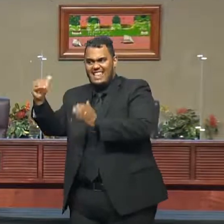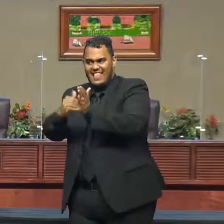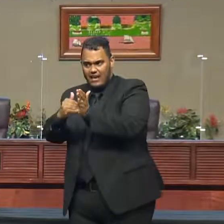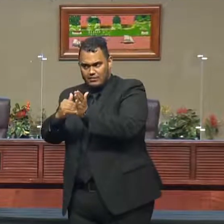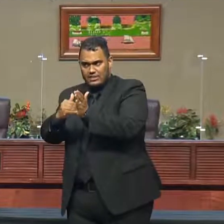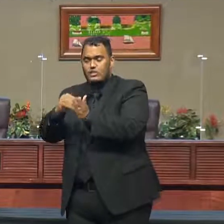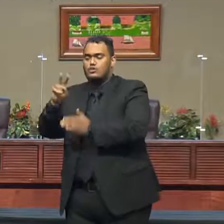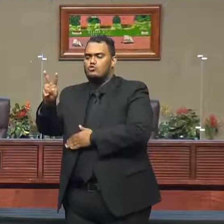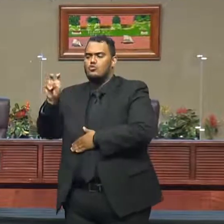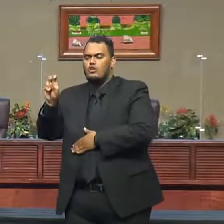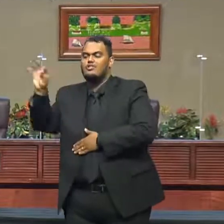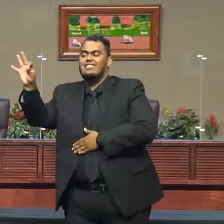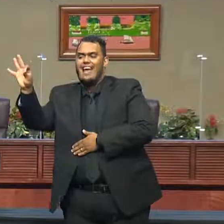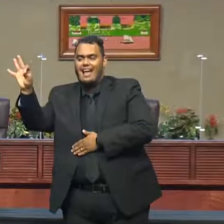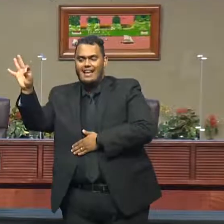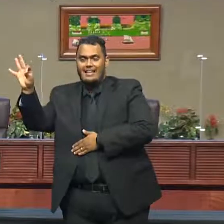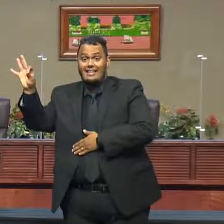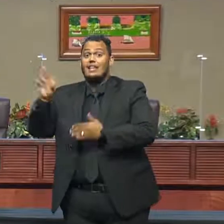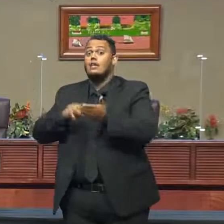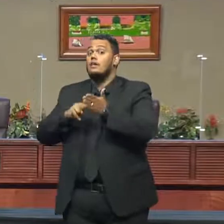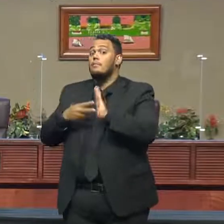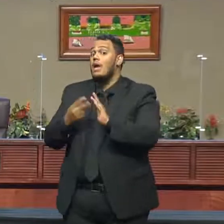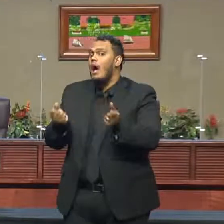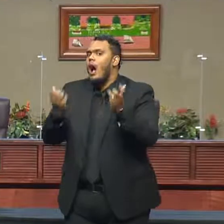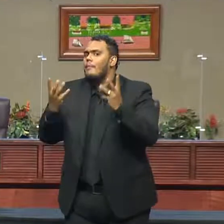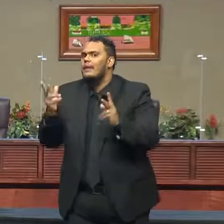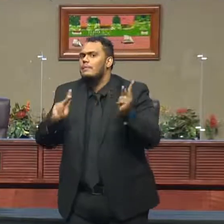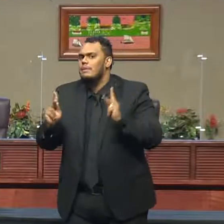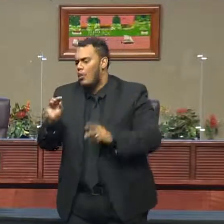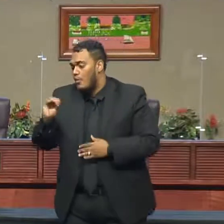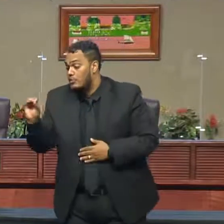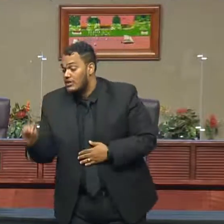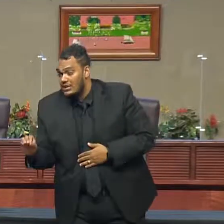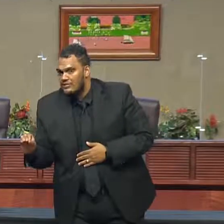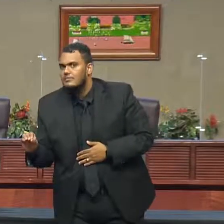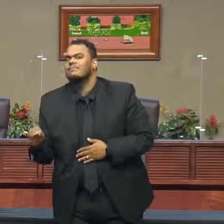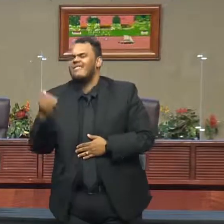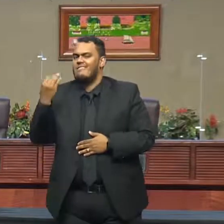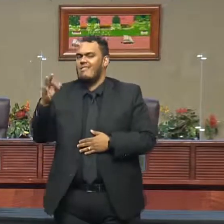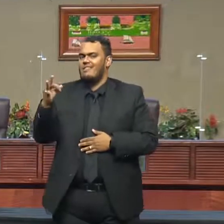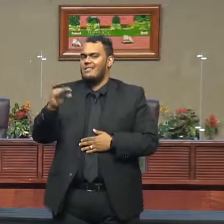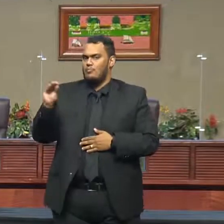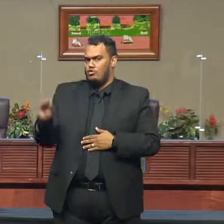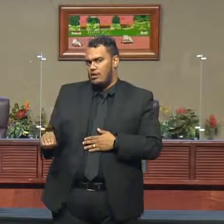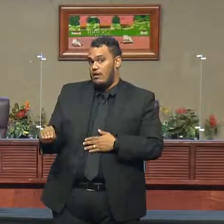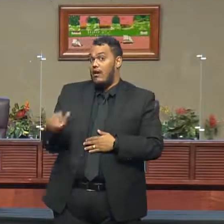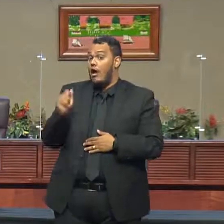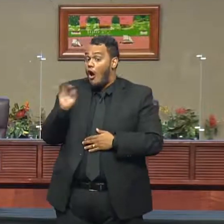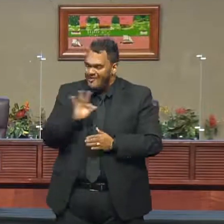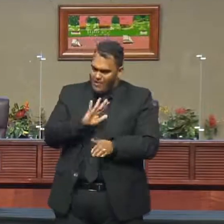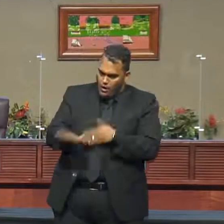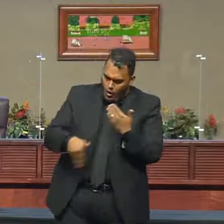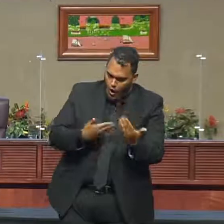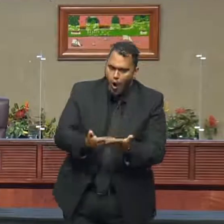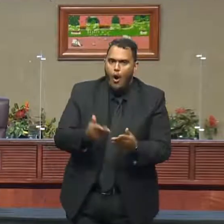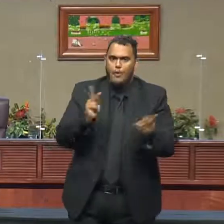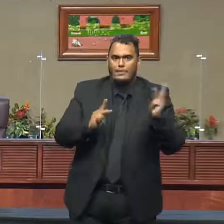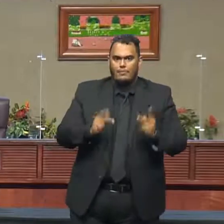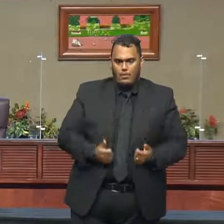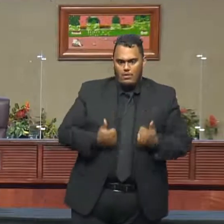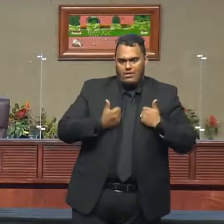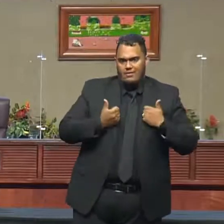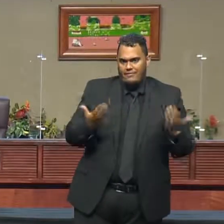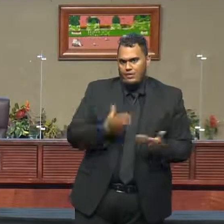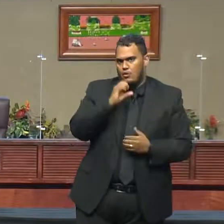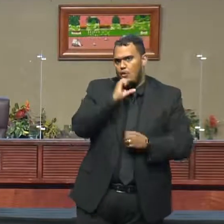270,209, and that's 19% of our population. So we are in good shape and will continue to accelerate our